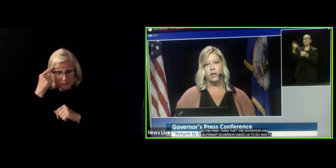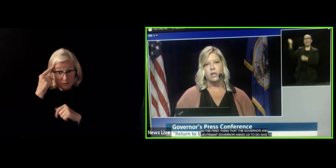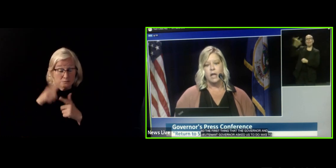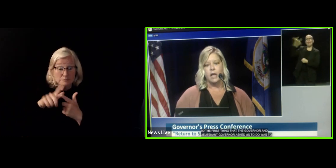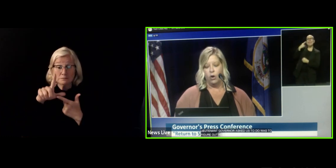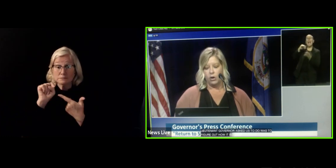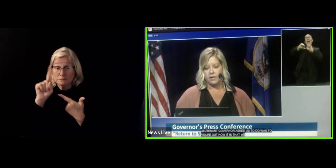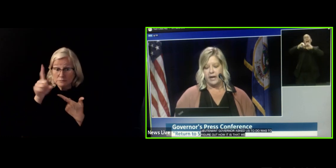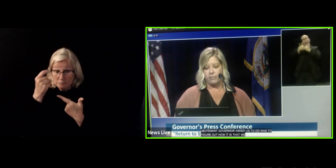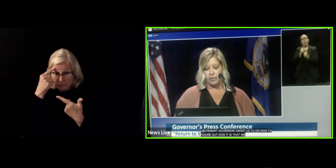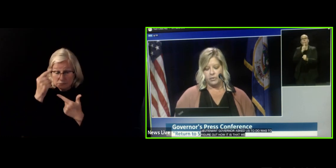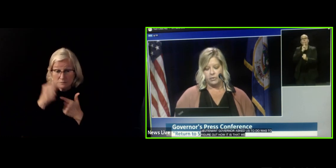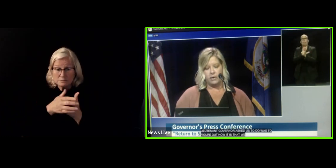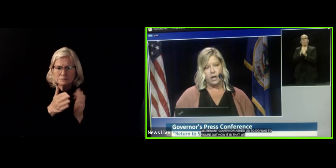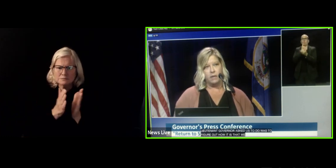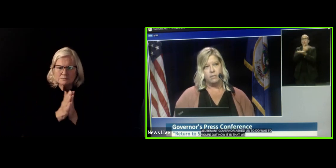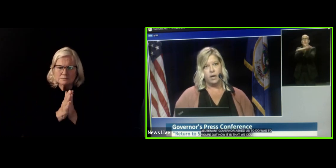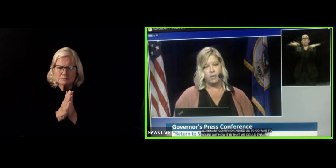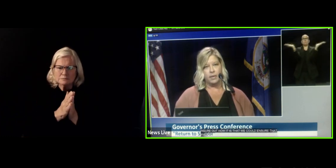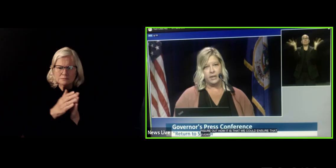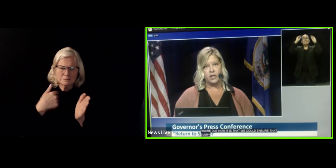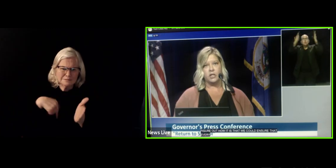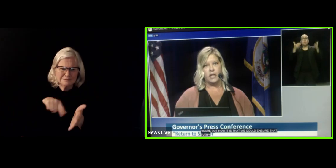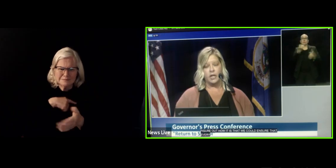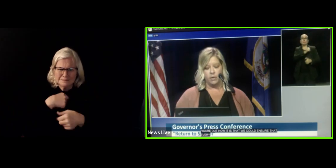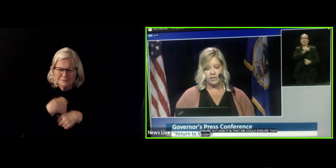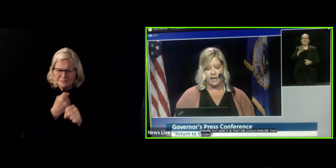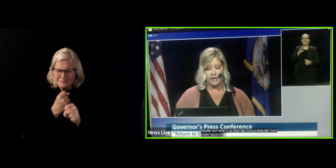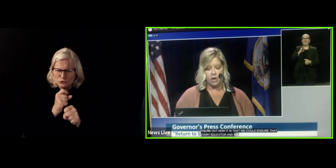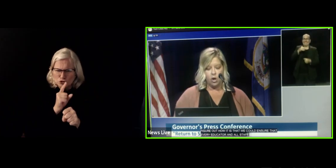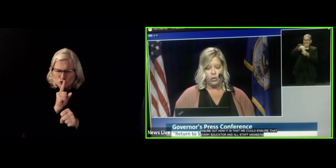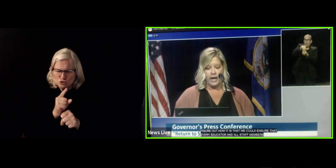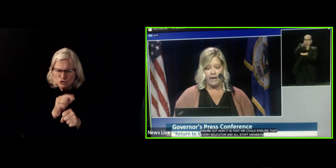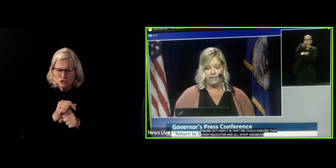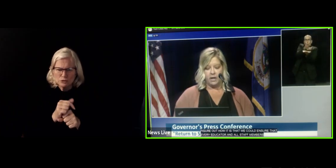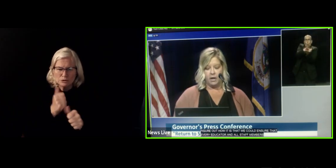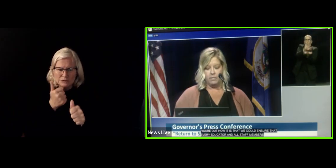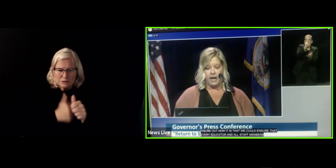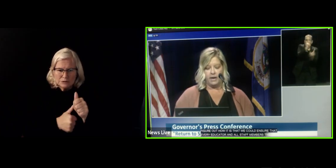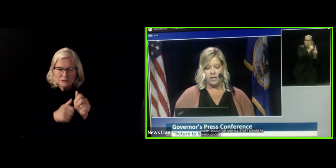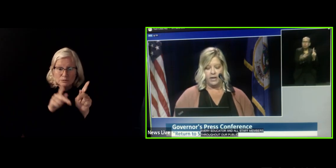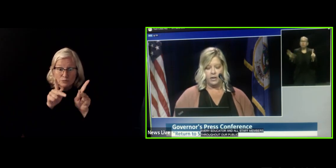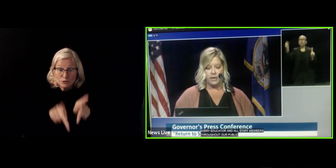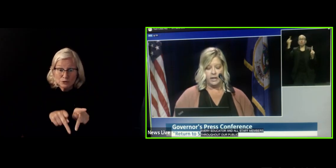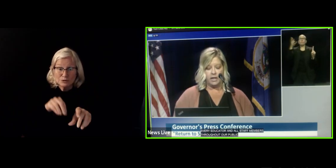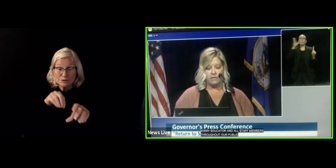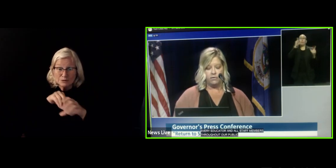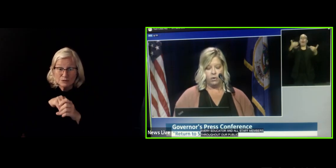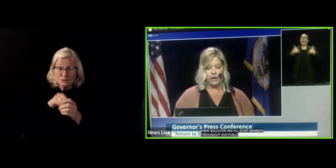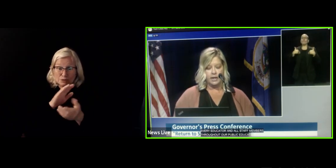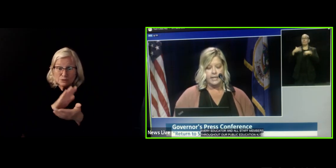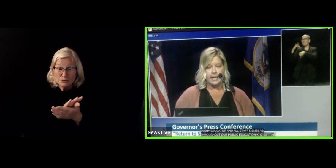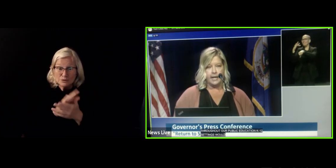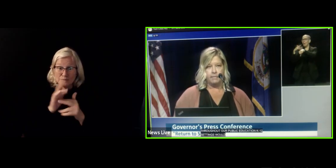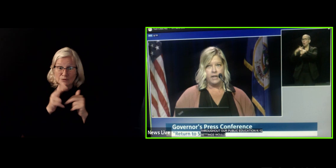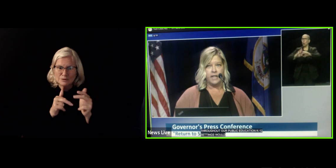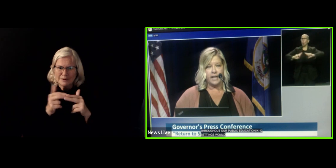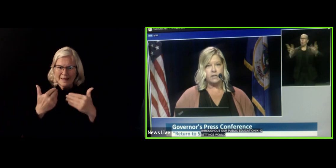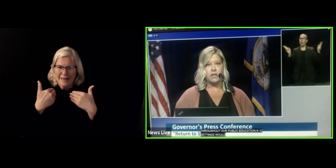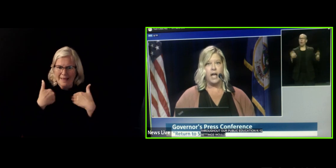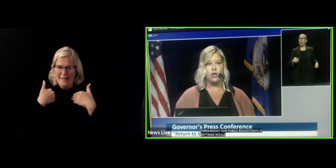educator and all staff members throughout our public education K-12 settings would have the availability for